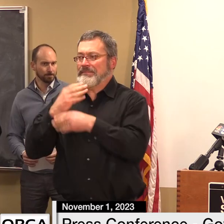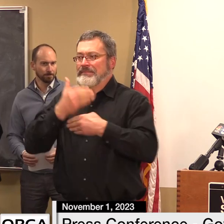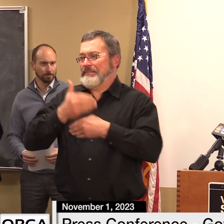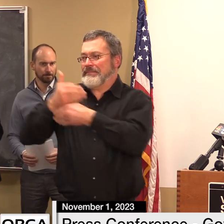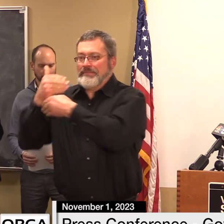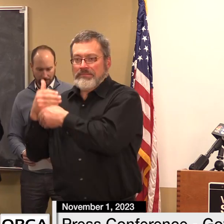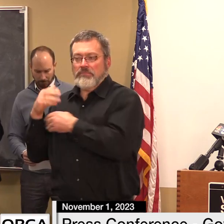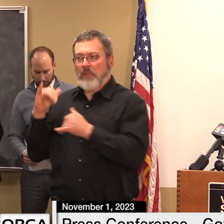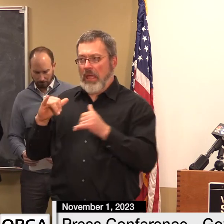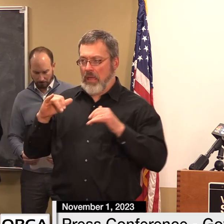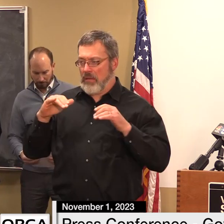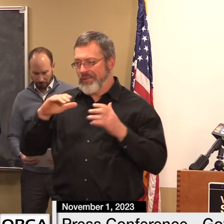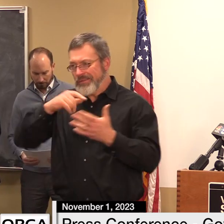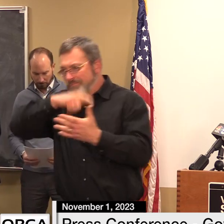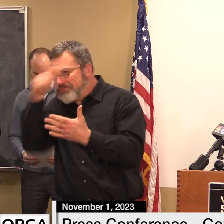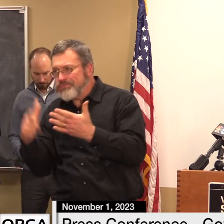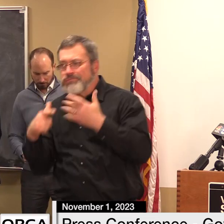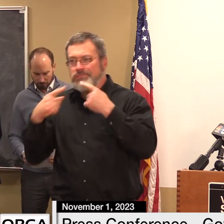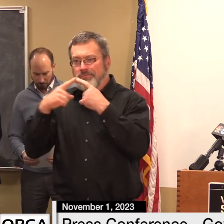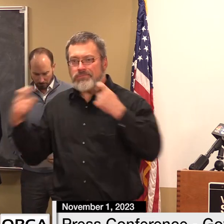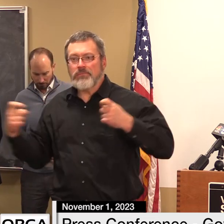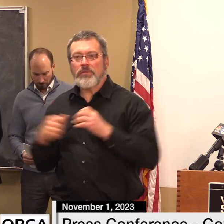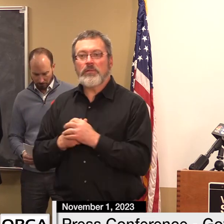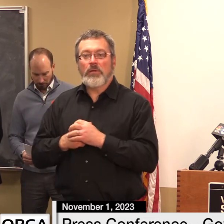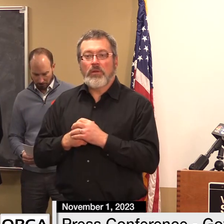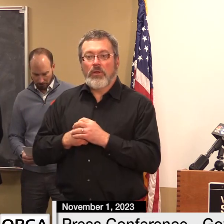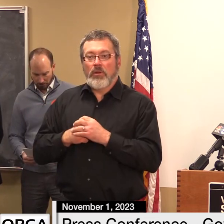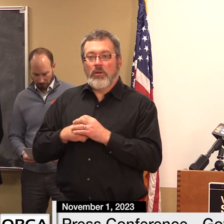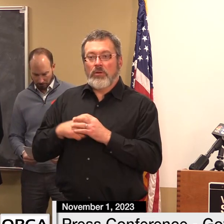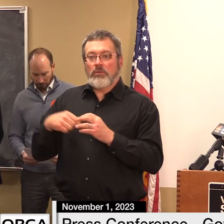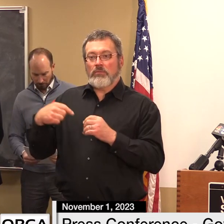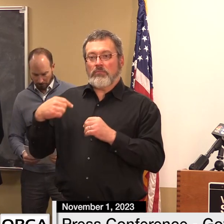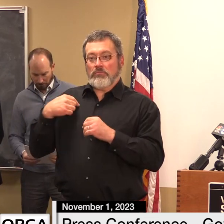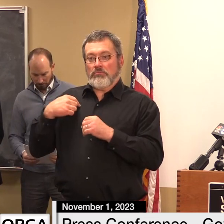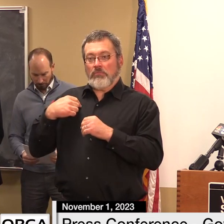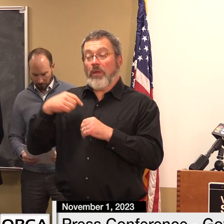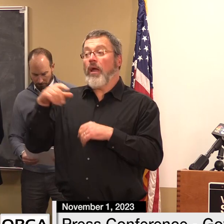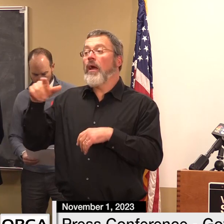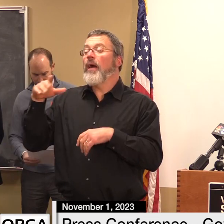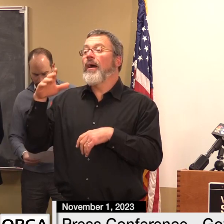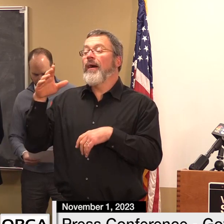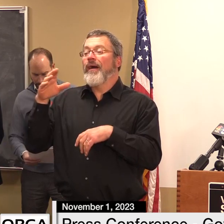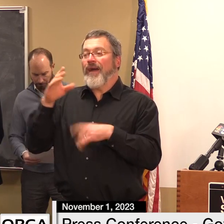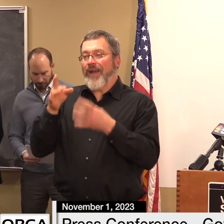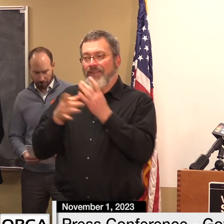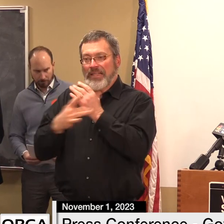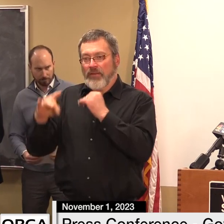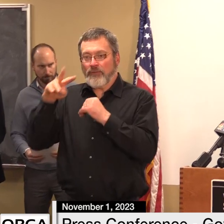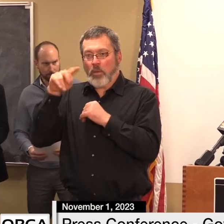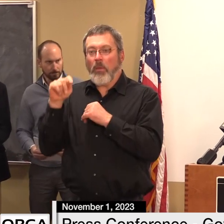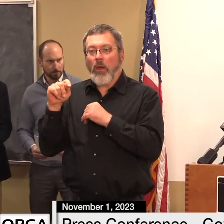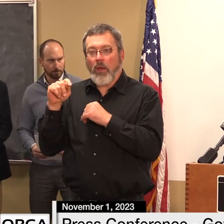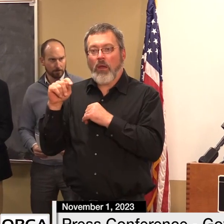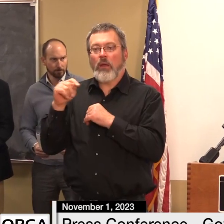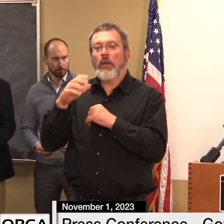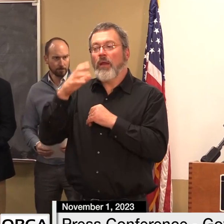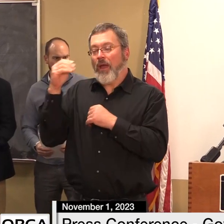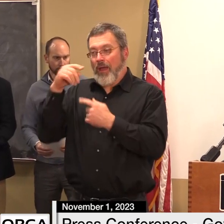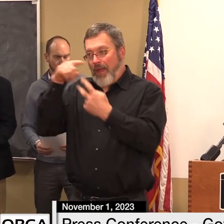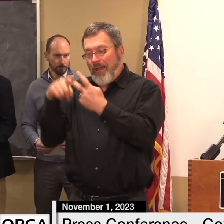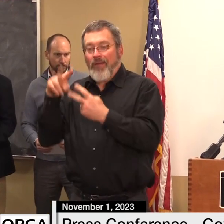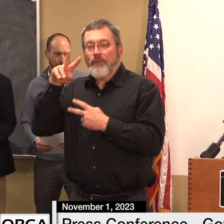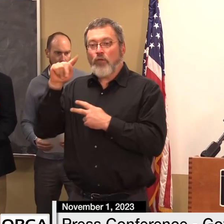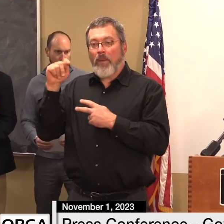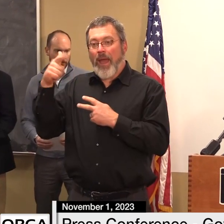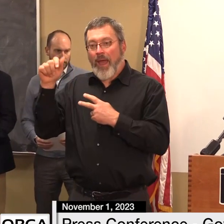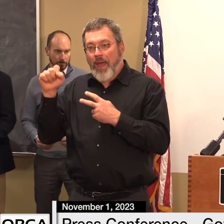homes. Peter Walk will give an update from Efficiency Vermont, Tim Perrin from Vermont Gas, and Commissioner Winters from the Department of